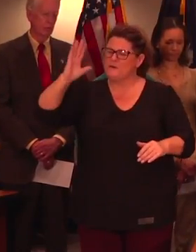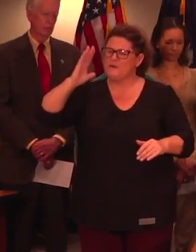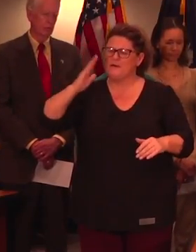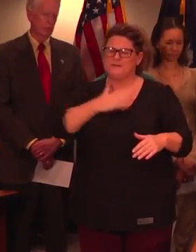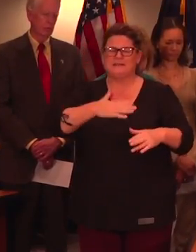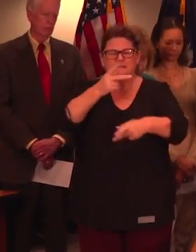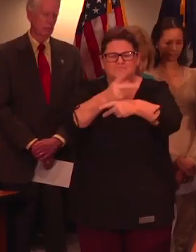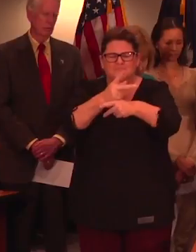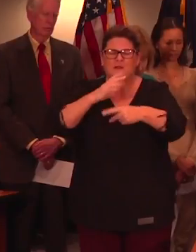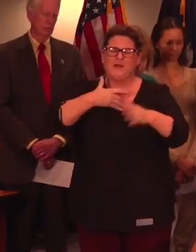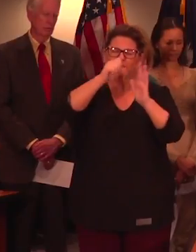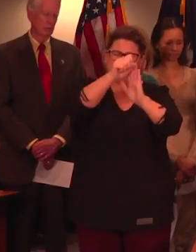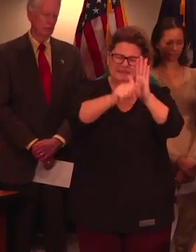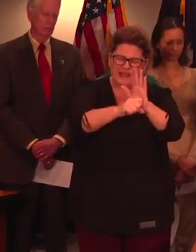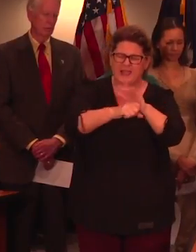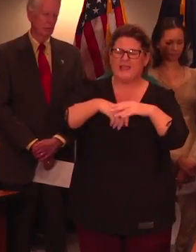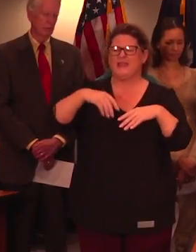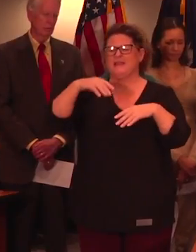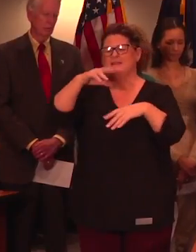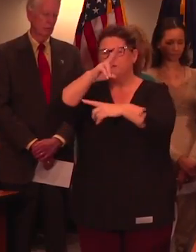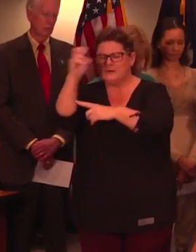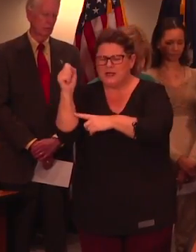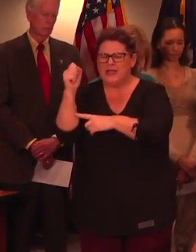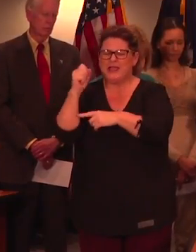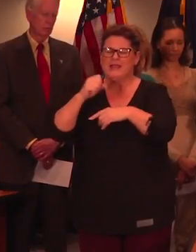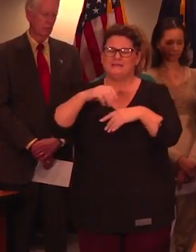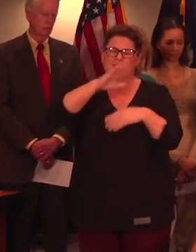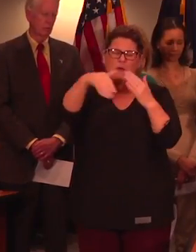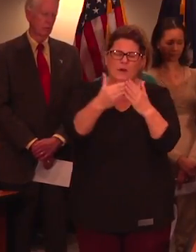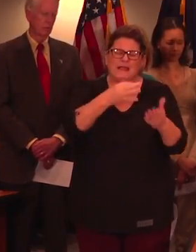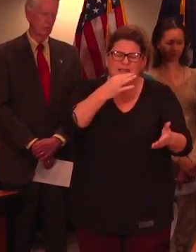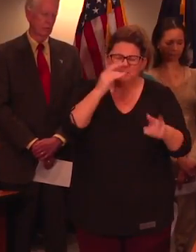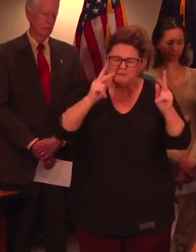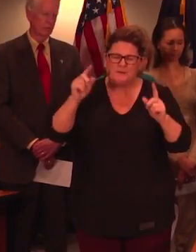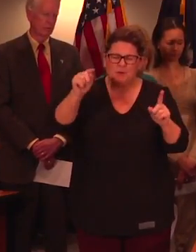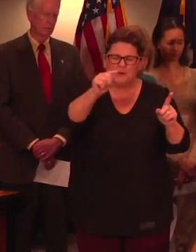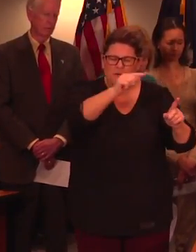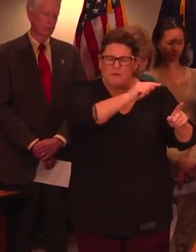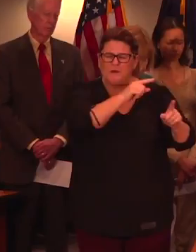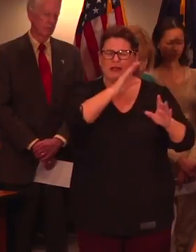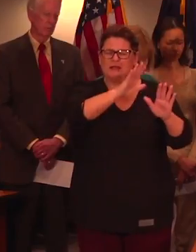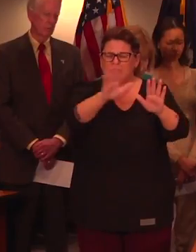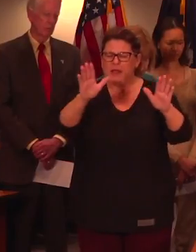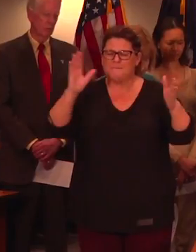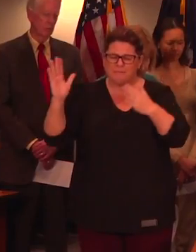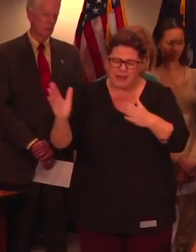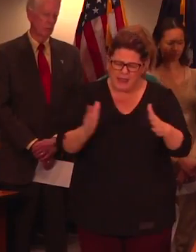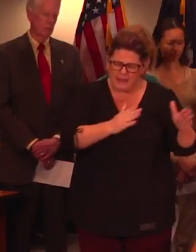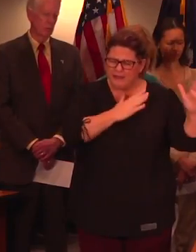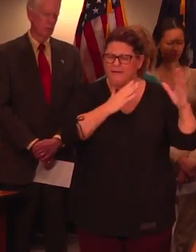and local leadership, and also the various agency experts as they make plans, analyze